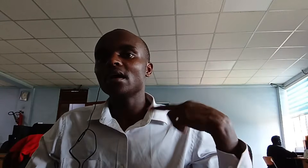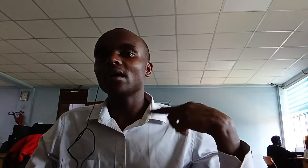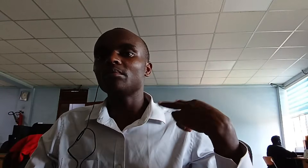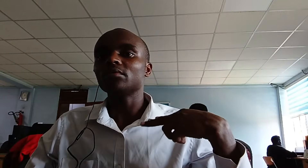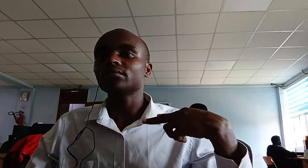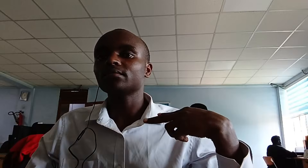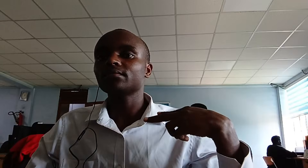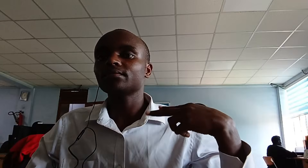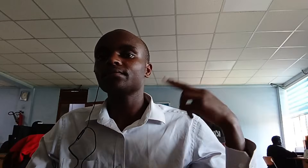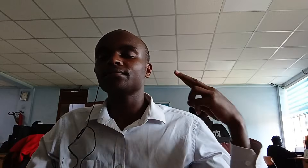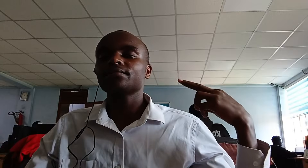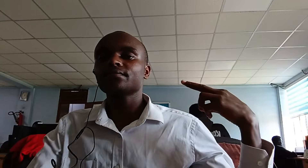couple.